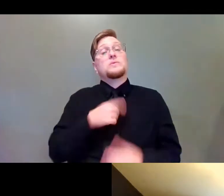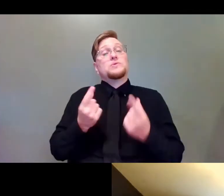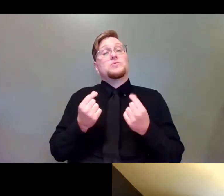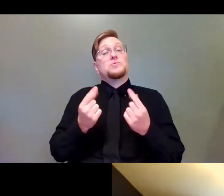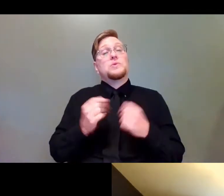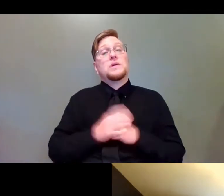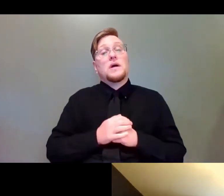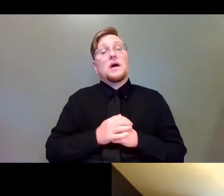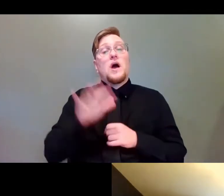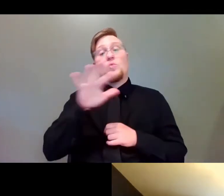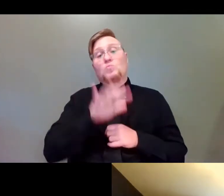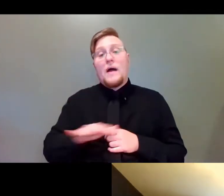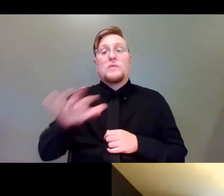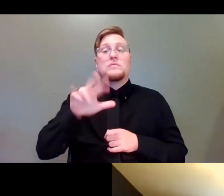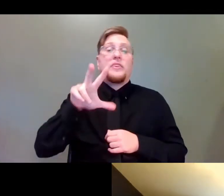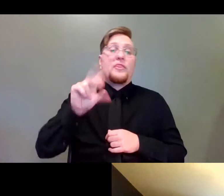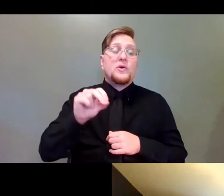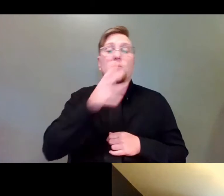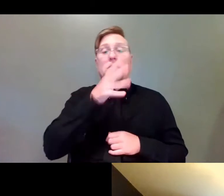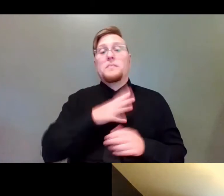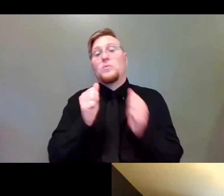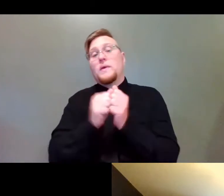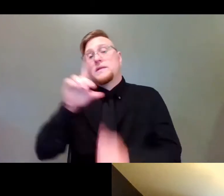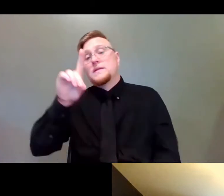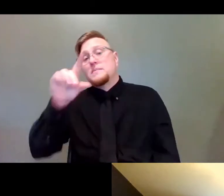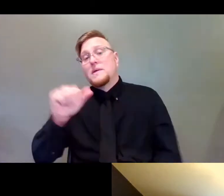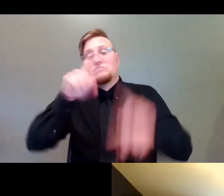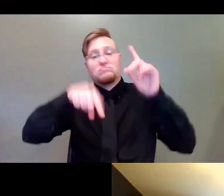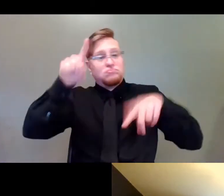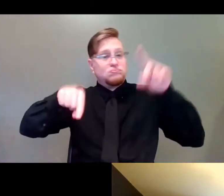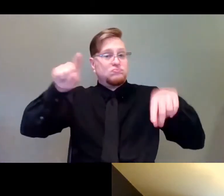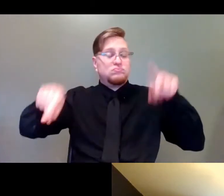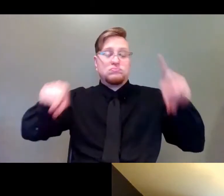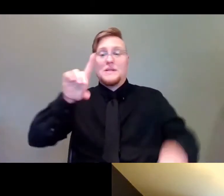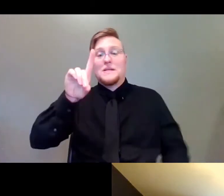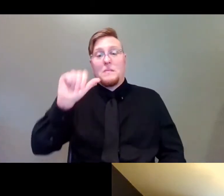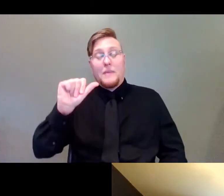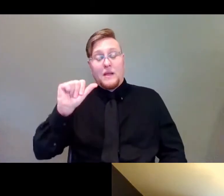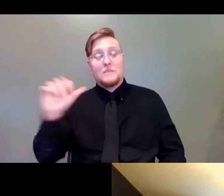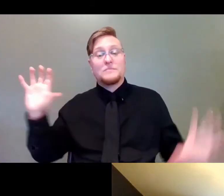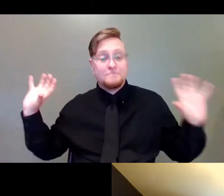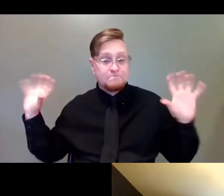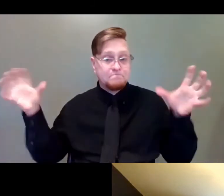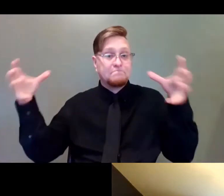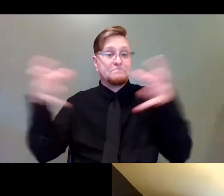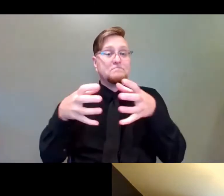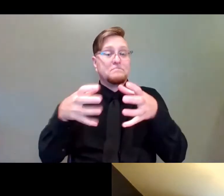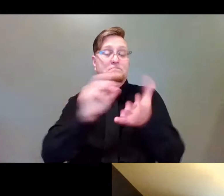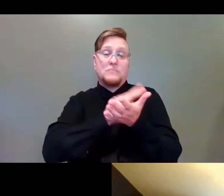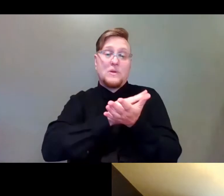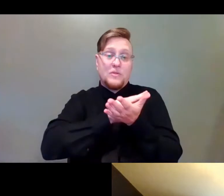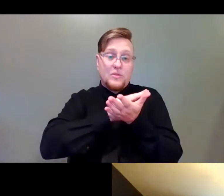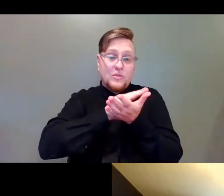bring around 30 disabled women with all types of different disabilities together, and for a 3-week